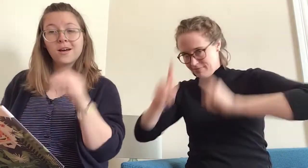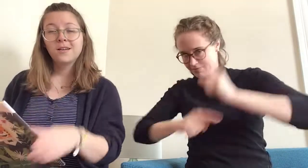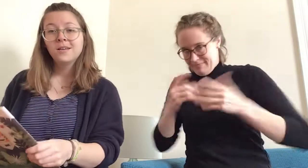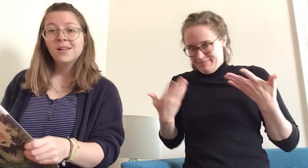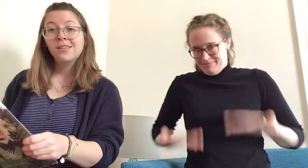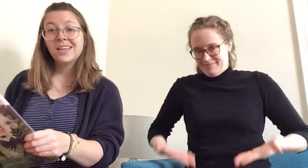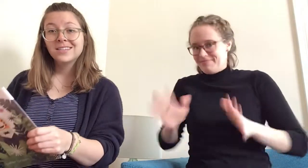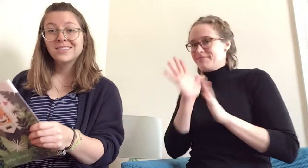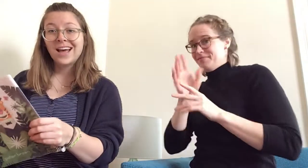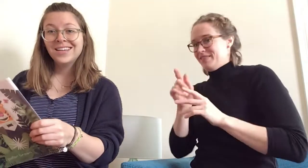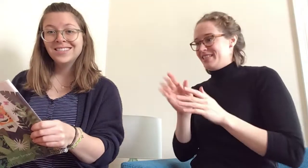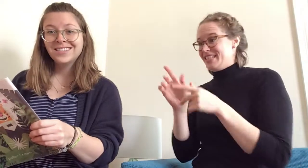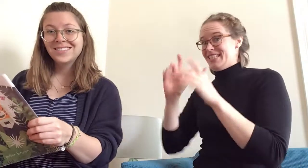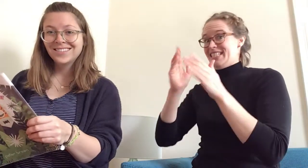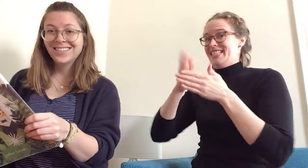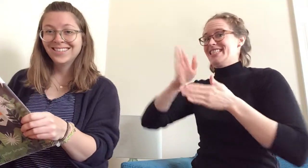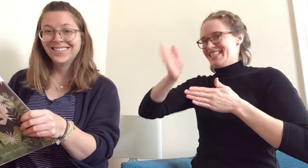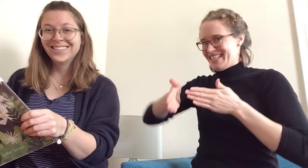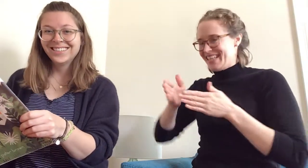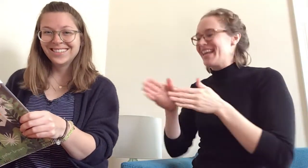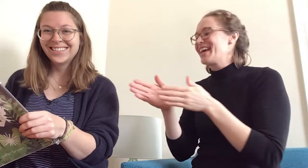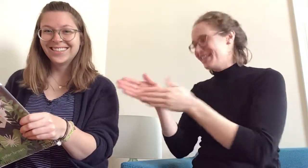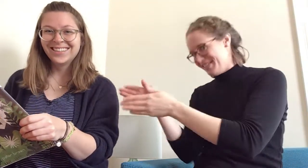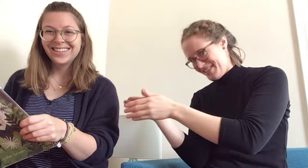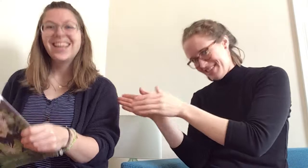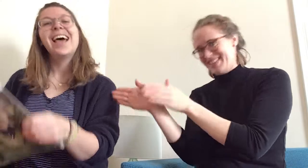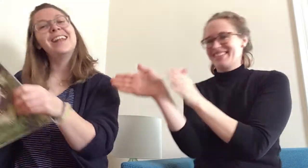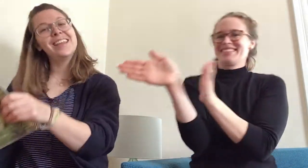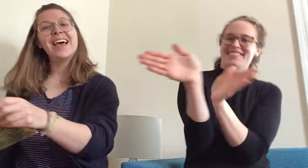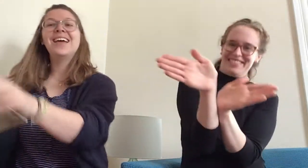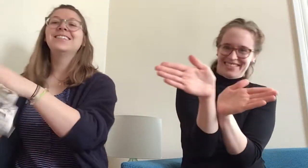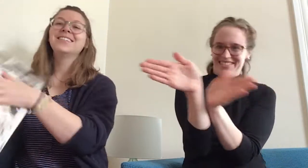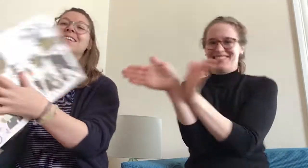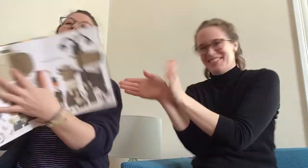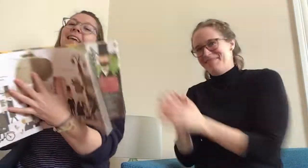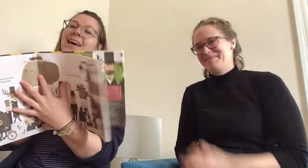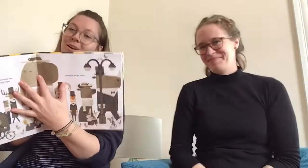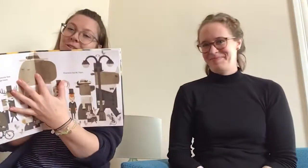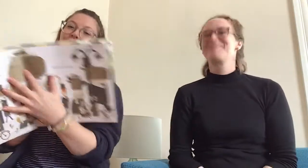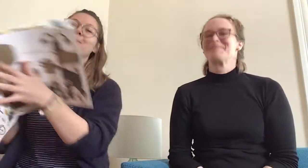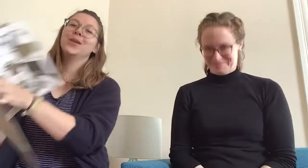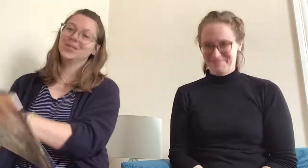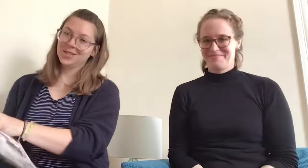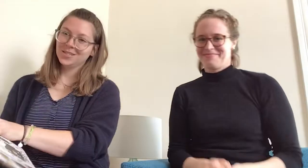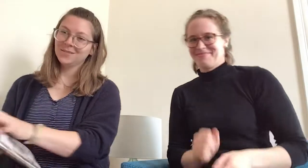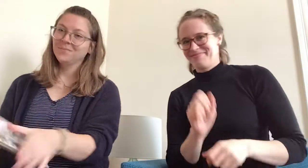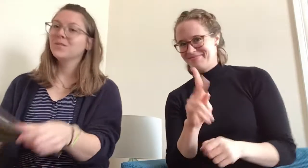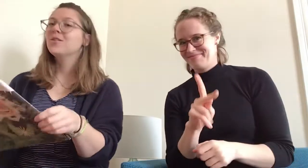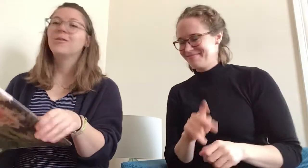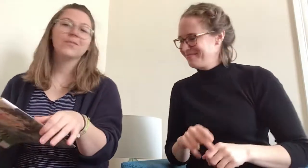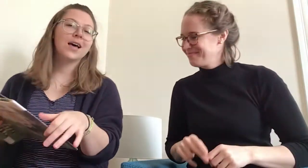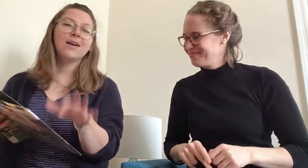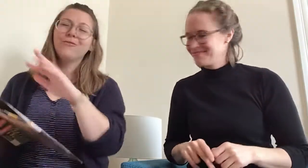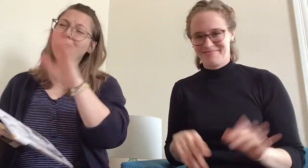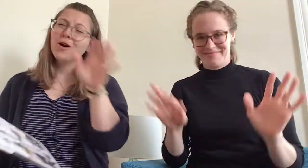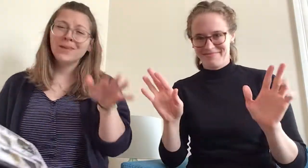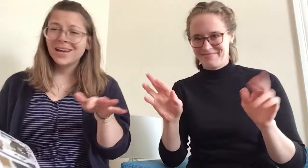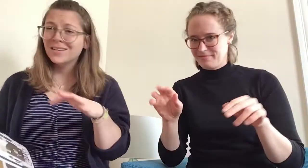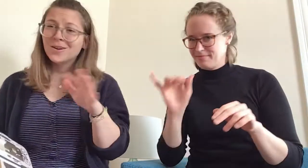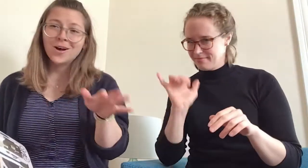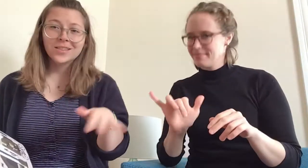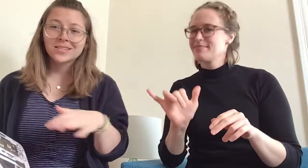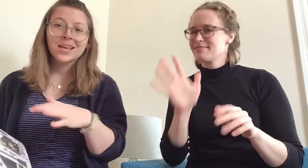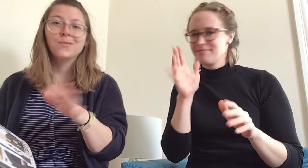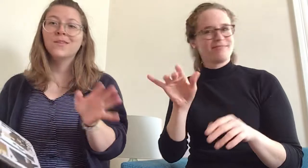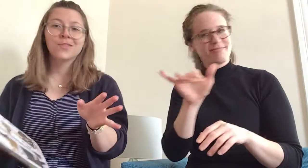focus on Lakin's signs. And in the end. And in the end, then I'll show you the pictures. So that